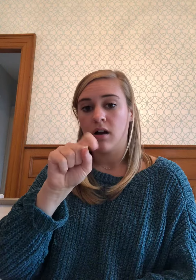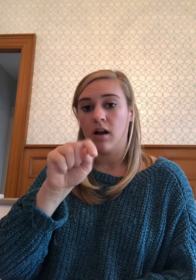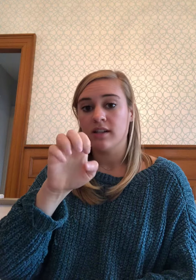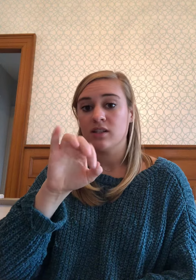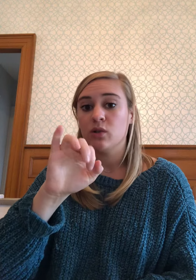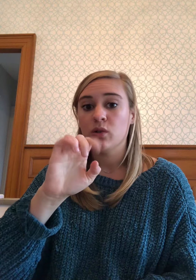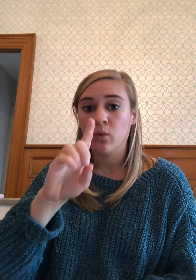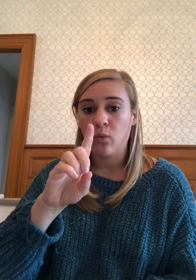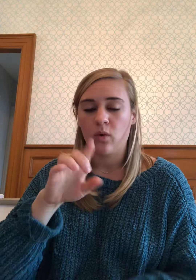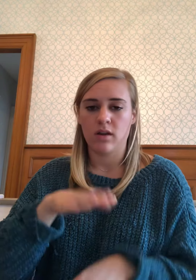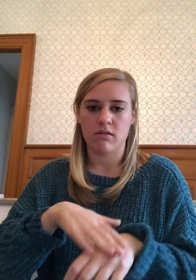pressure side.